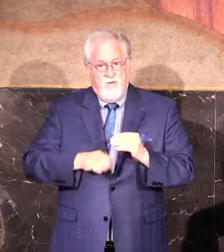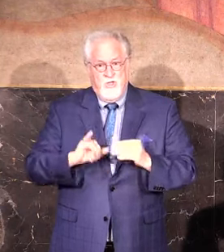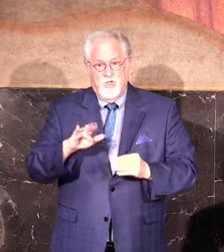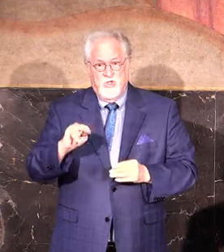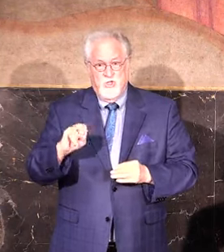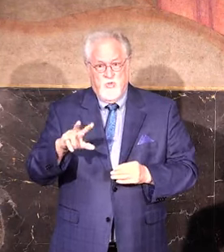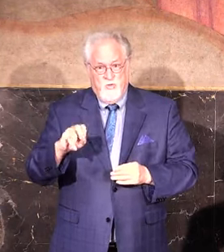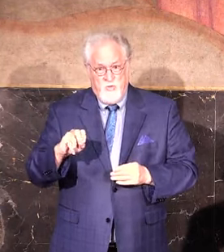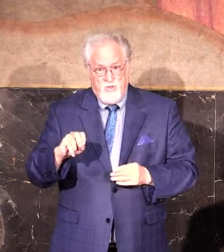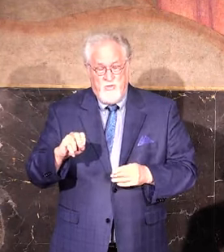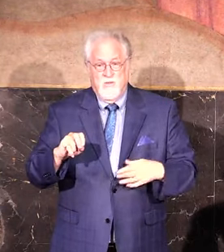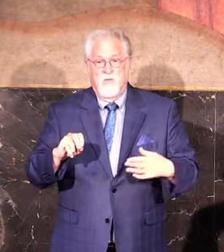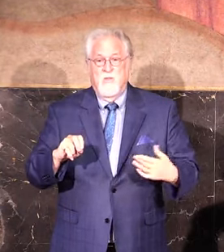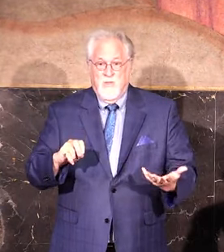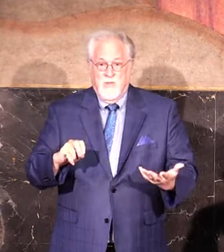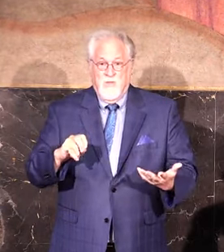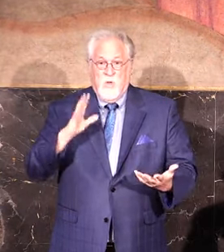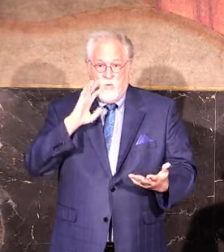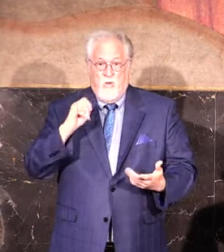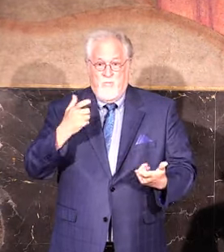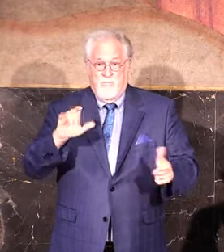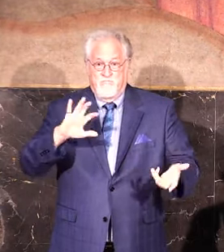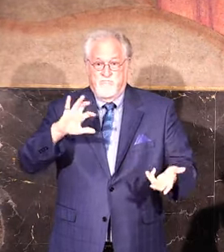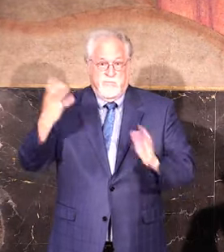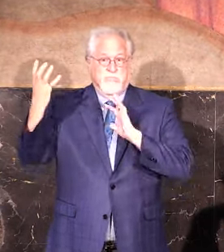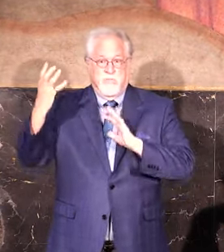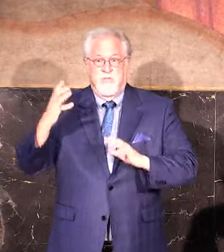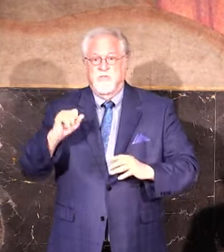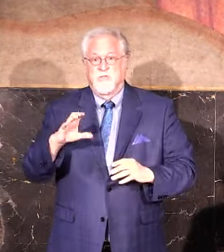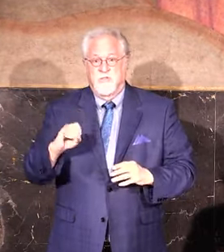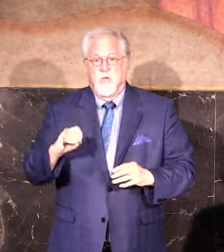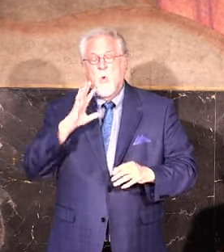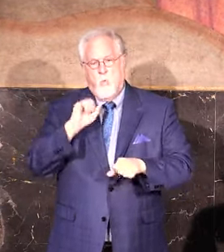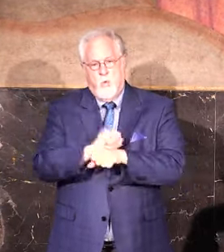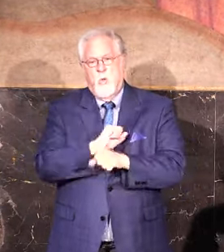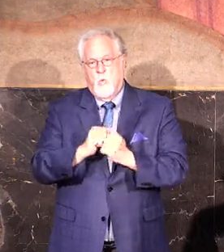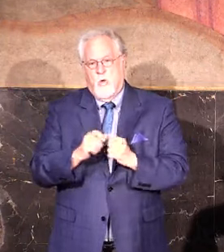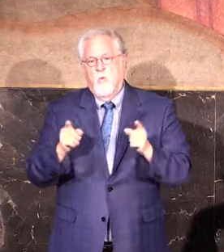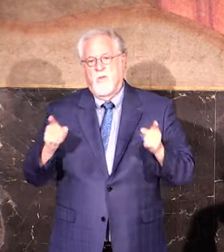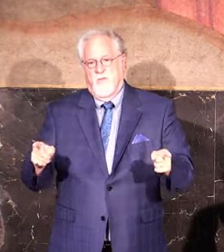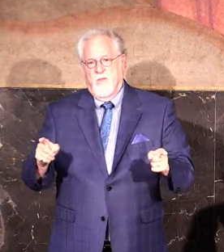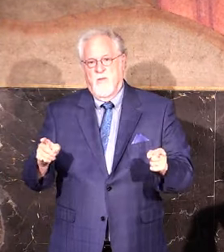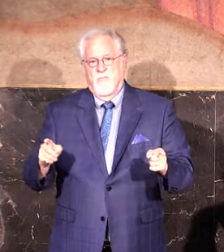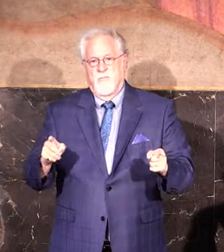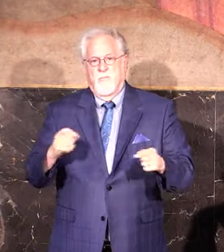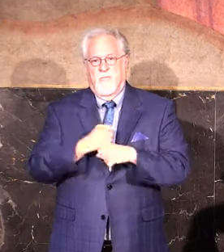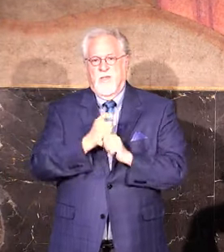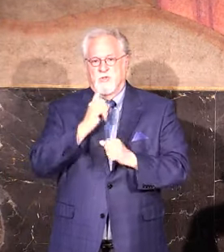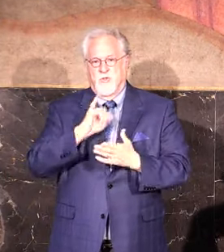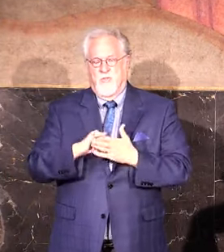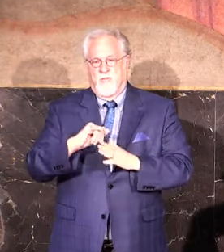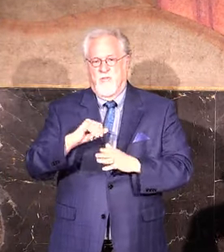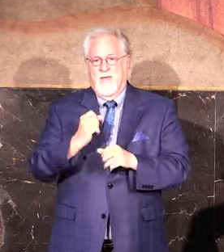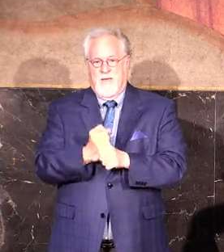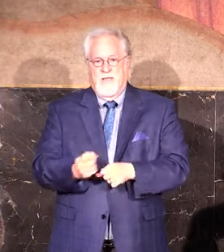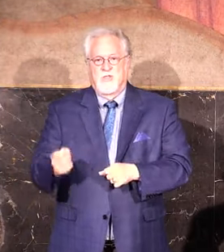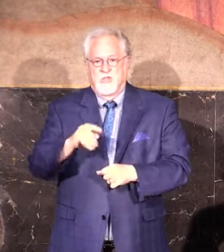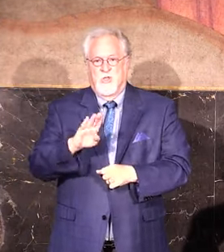30th, there will be a major disruption. And so we'll work with them to make sure that we get those essential bills